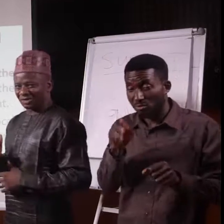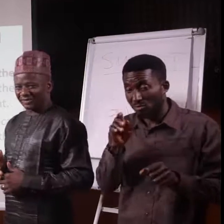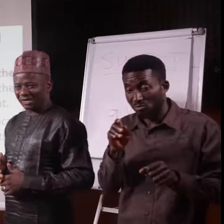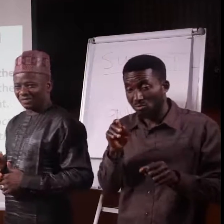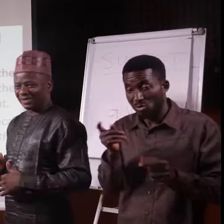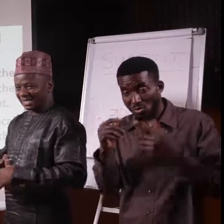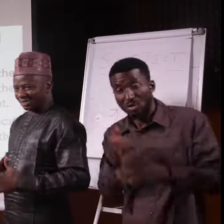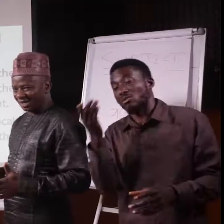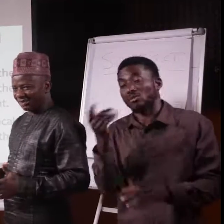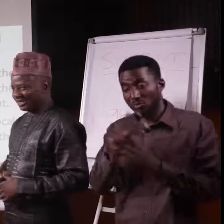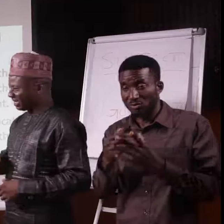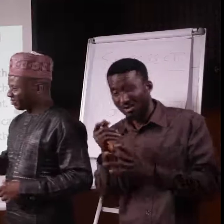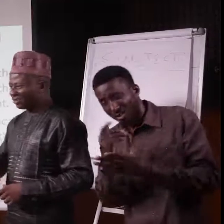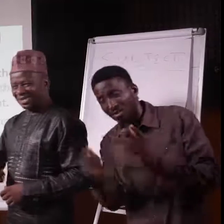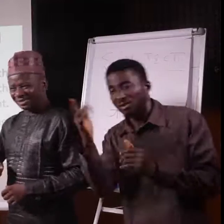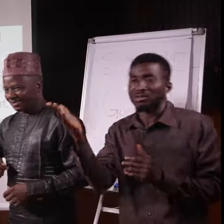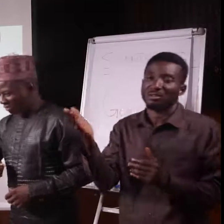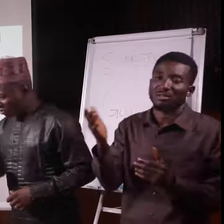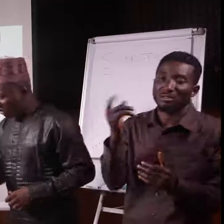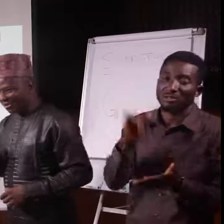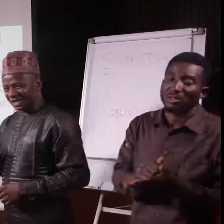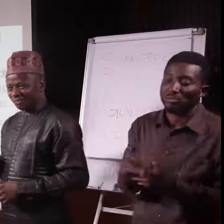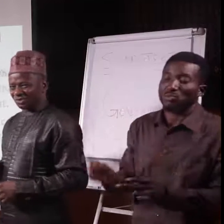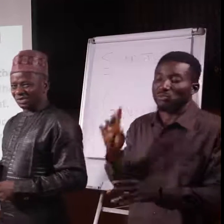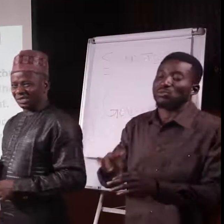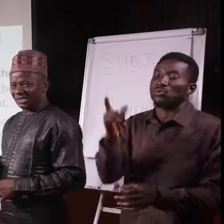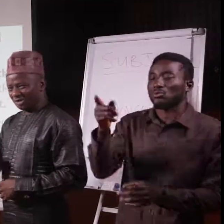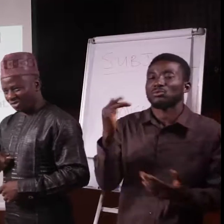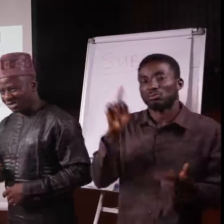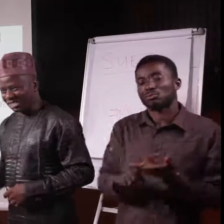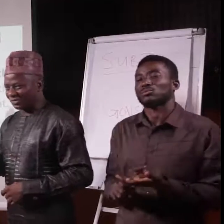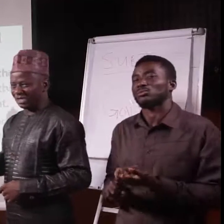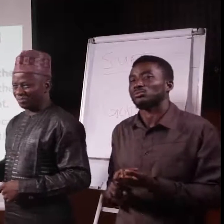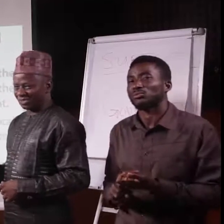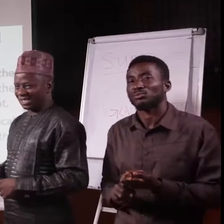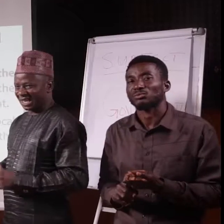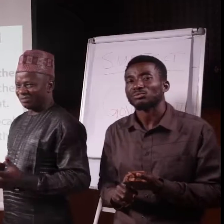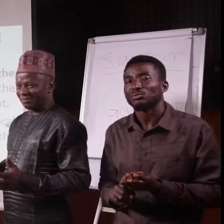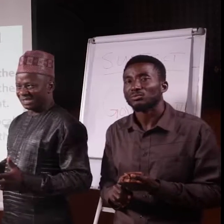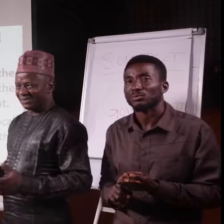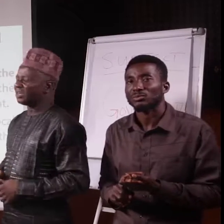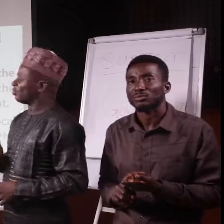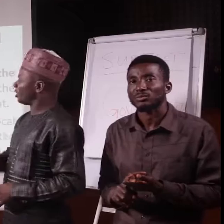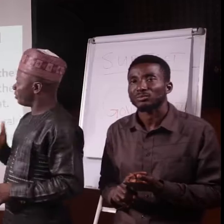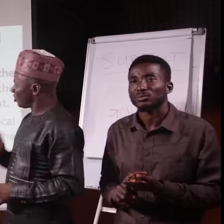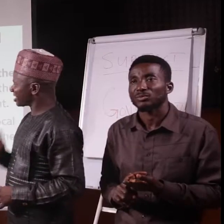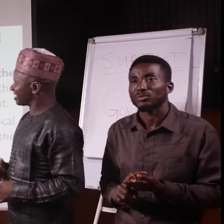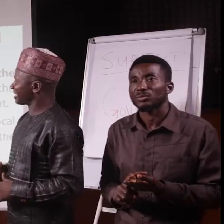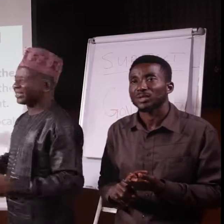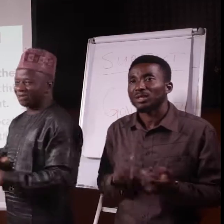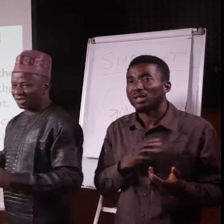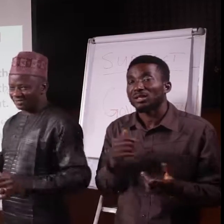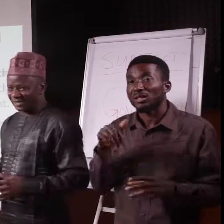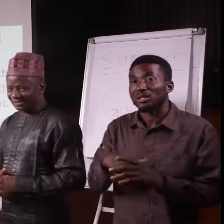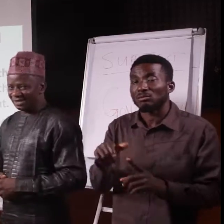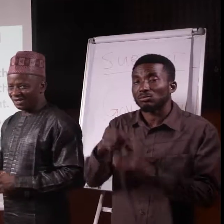state or the federal government and the local government. You can go for any post, you can contest for any post, and you can be given. Though in most cases